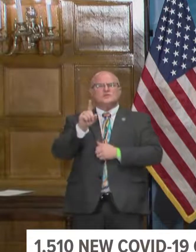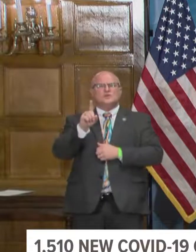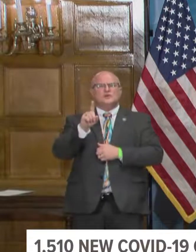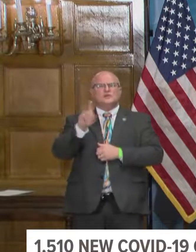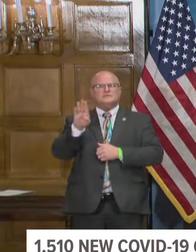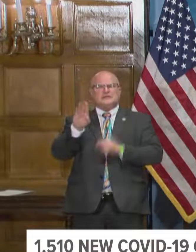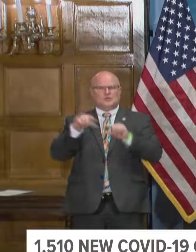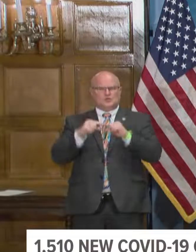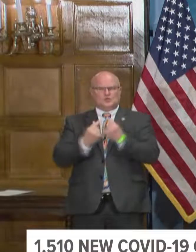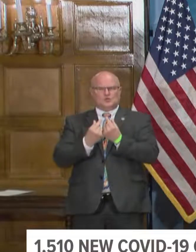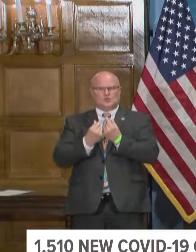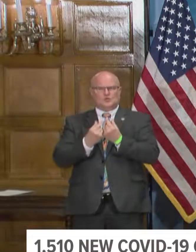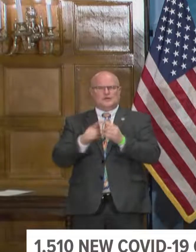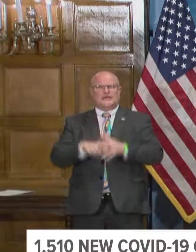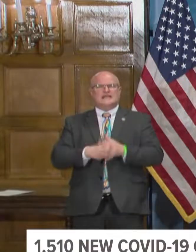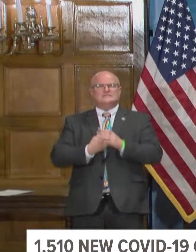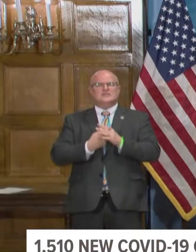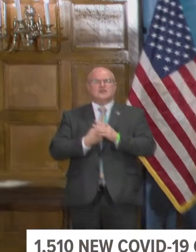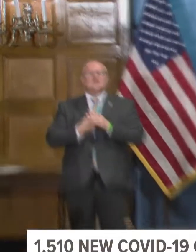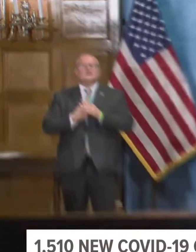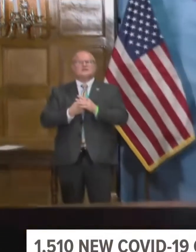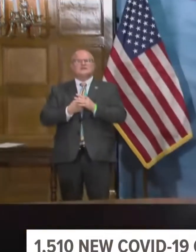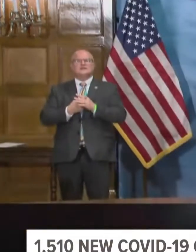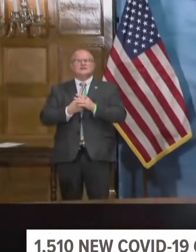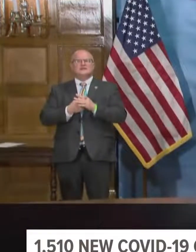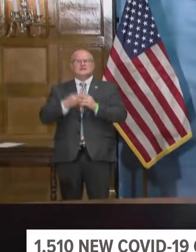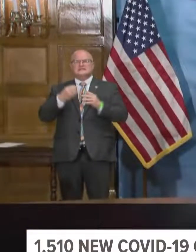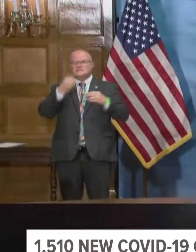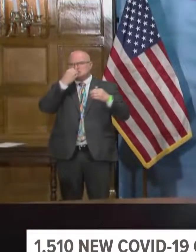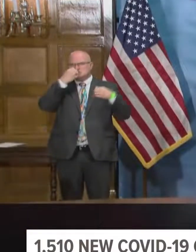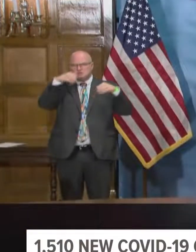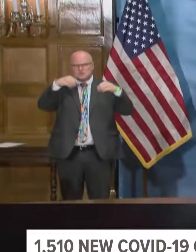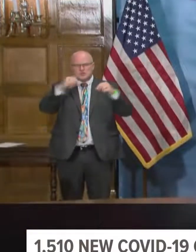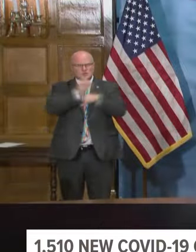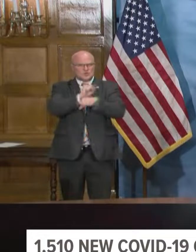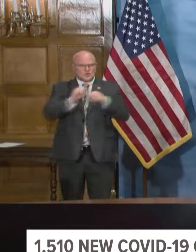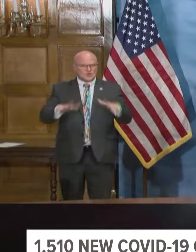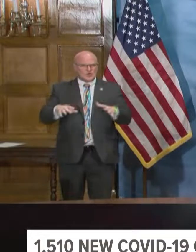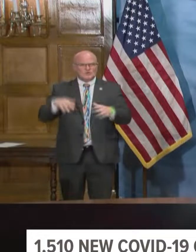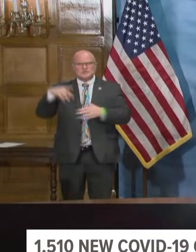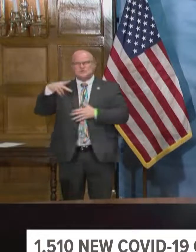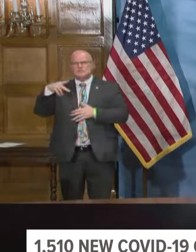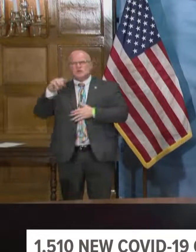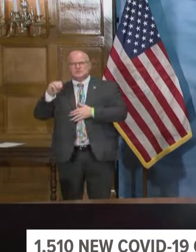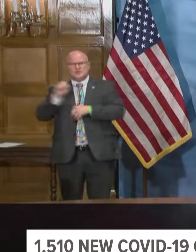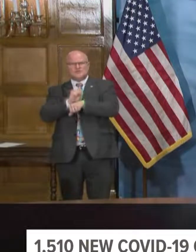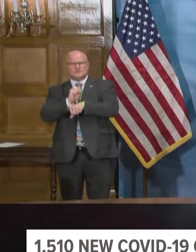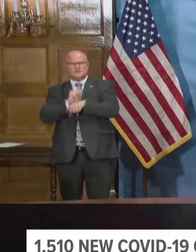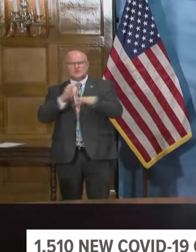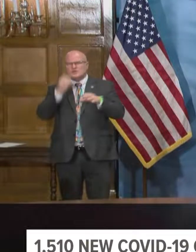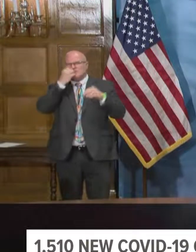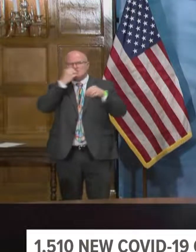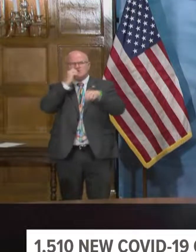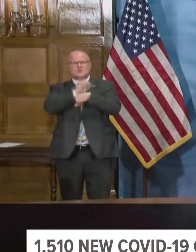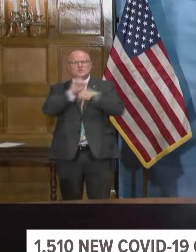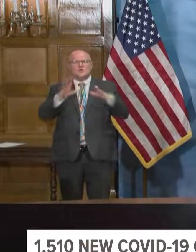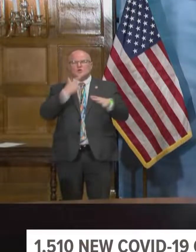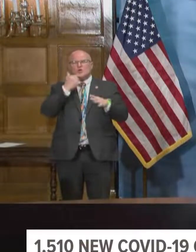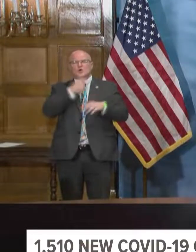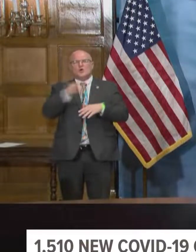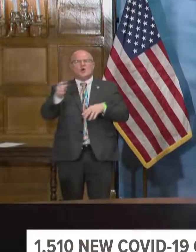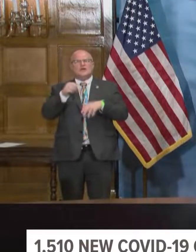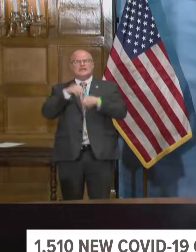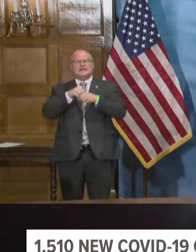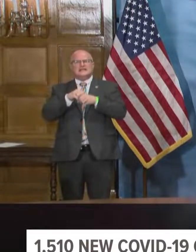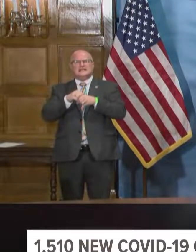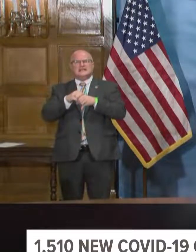group and start to vaccinate grocery store workers, postal service workers, food workers, and the other folks who are in